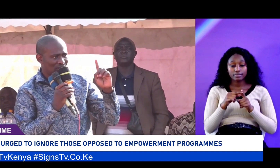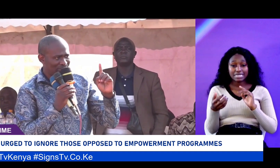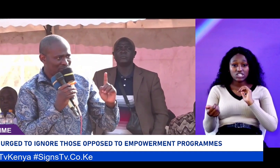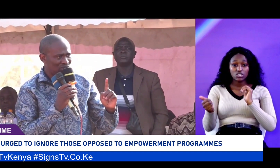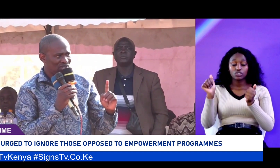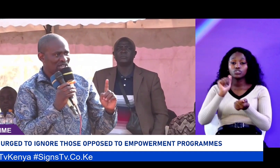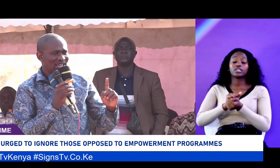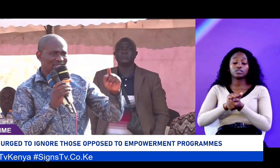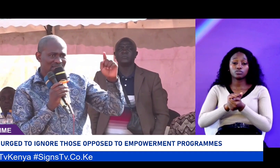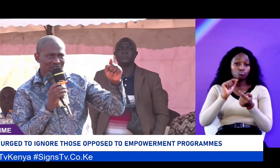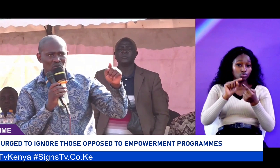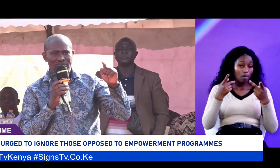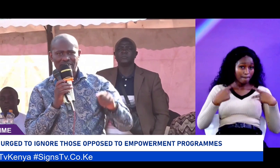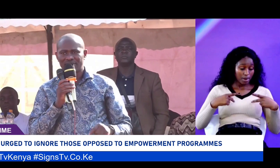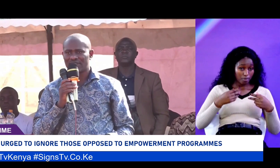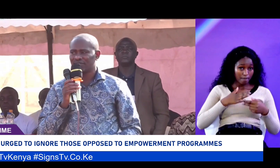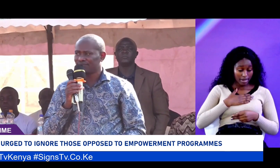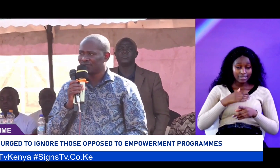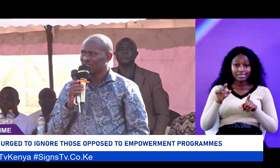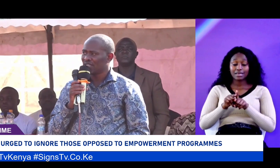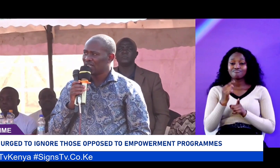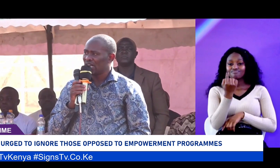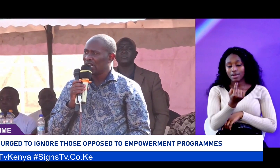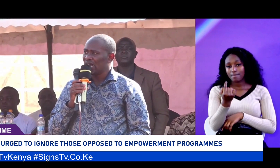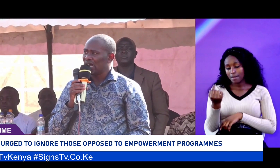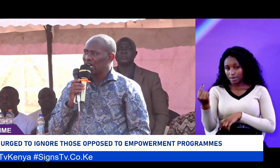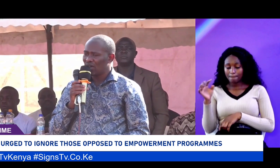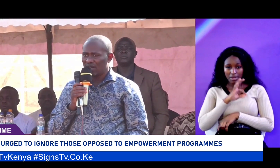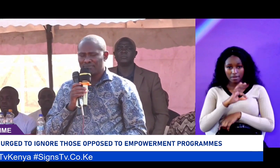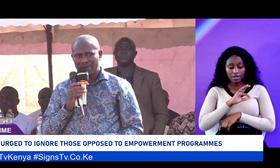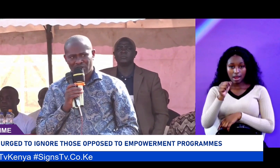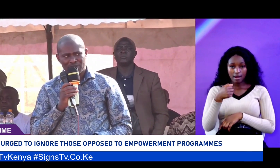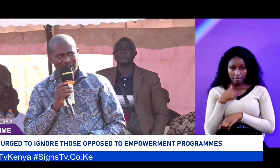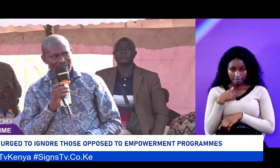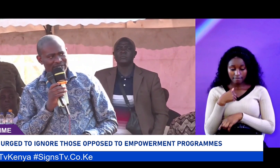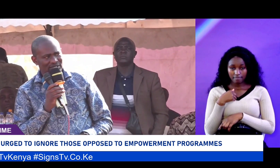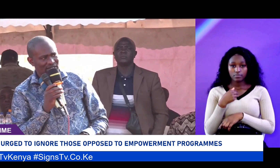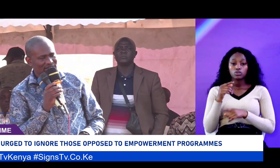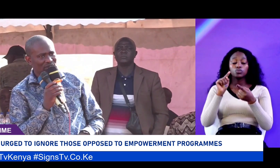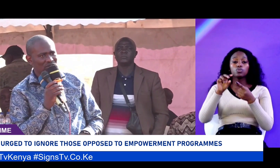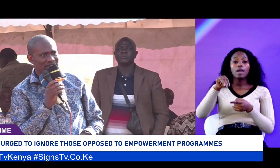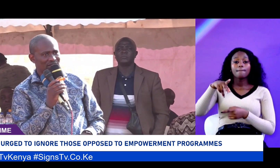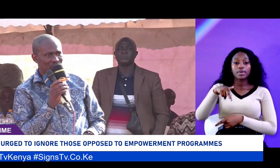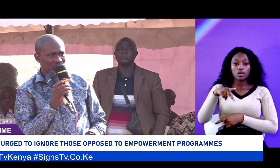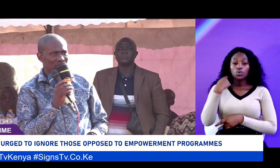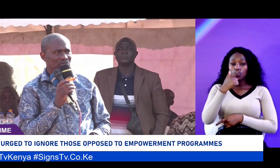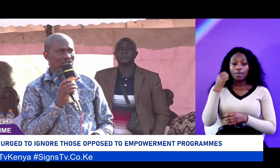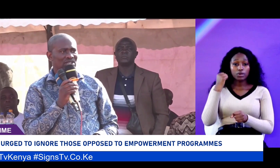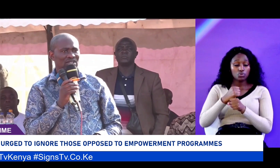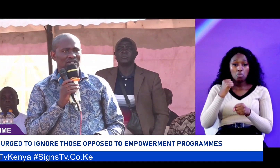our people and individual benefit. Our member of parliament has done what he can do.